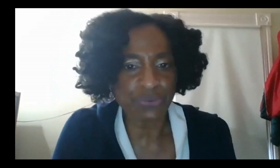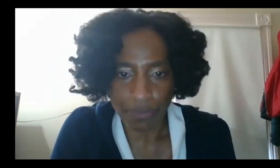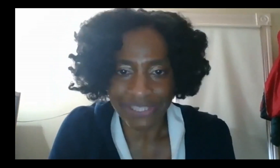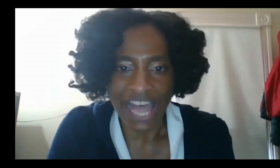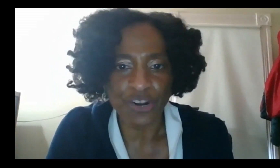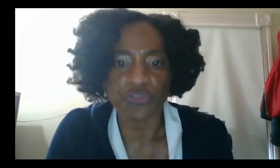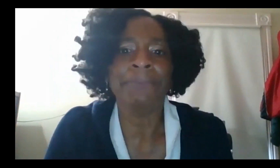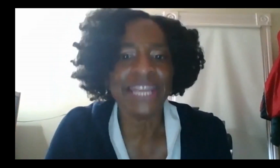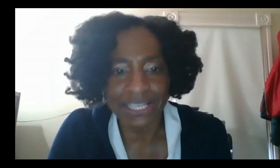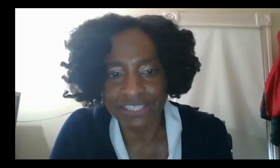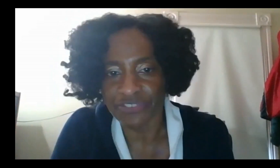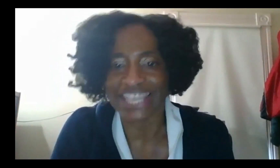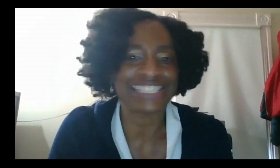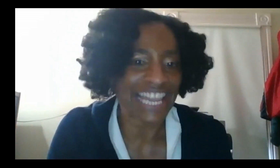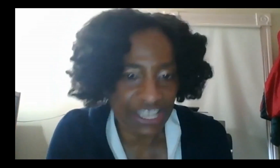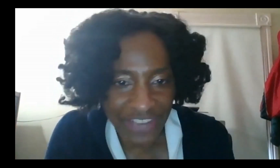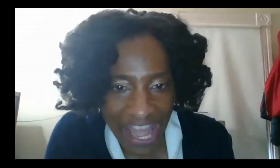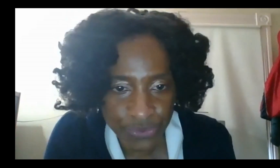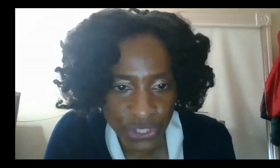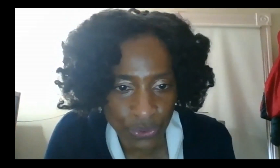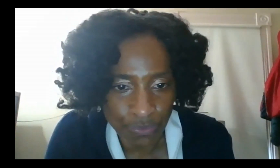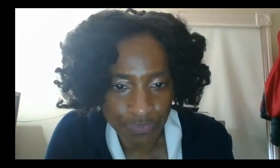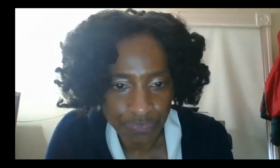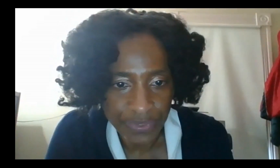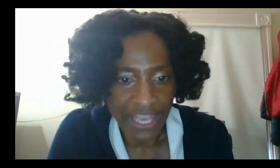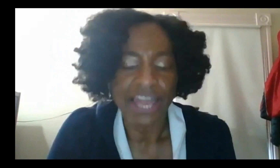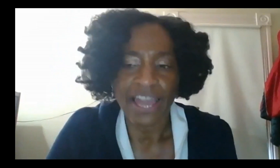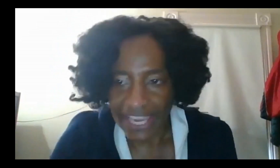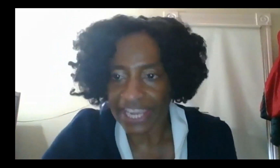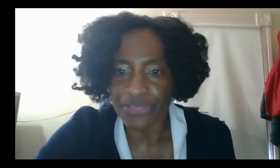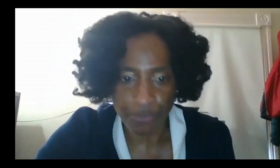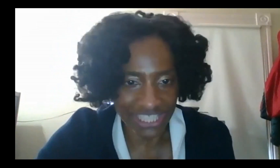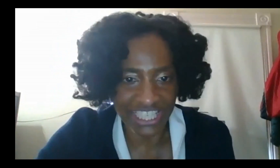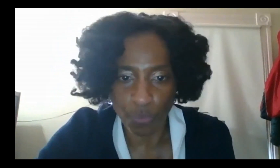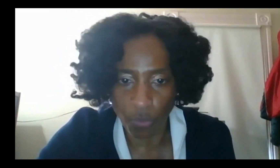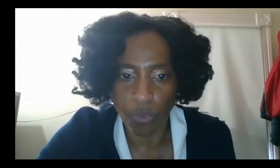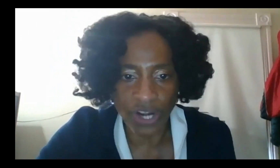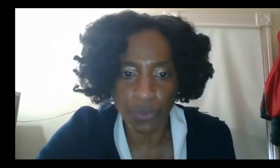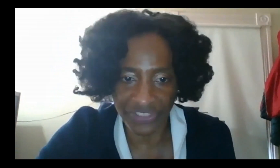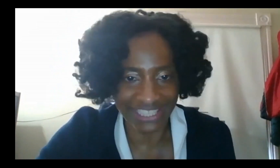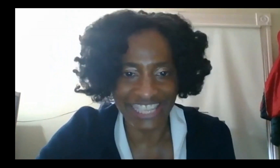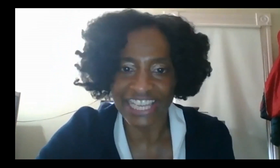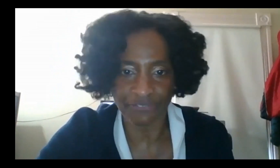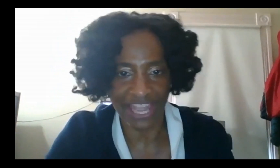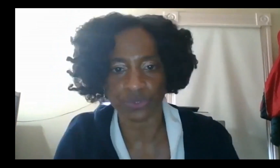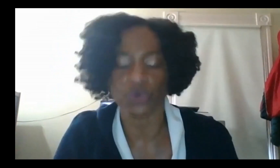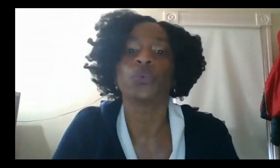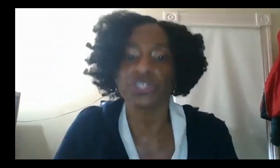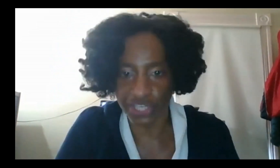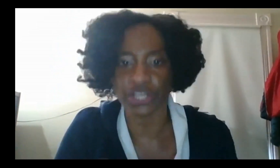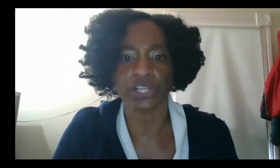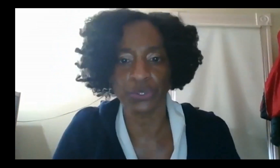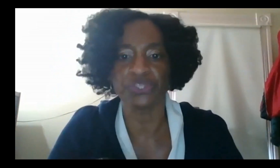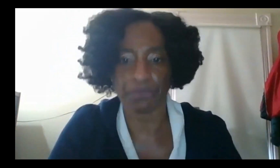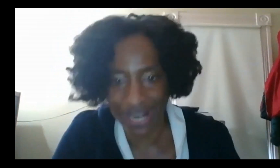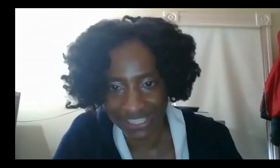The president will preside over meetings of the Executive Council, and the president will work with the Executive Council,